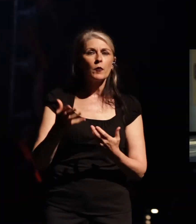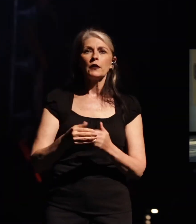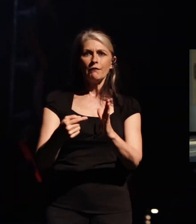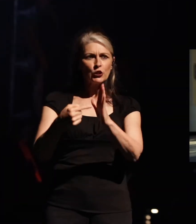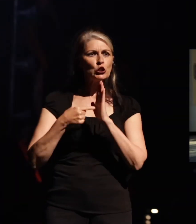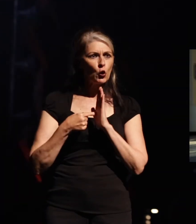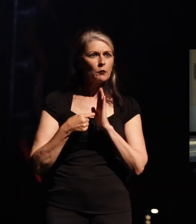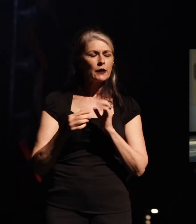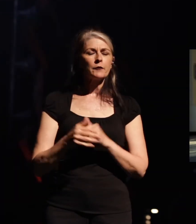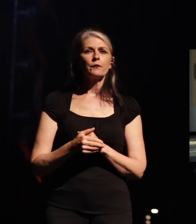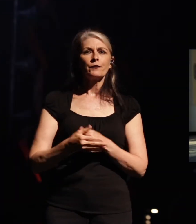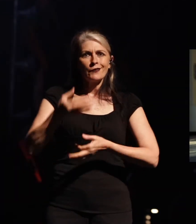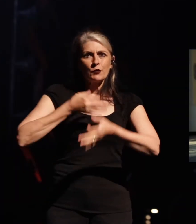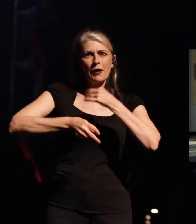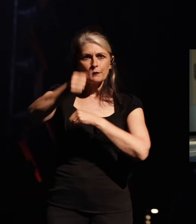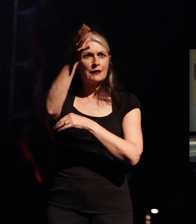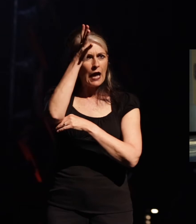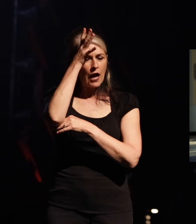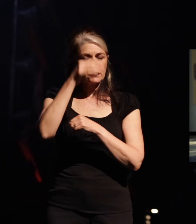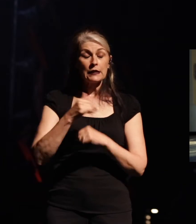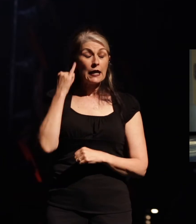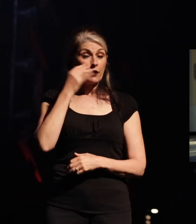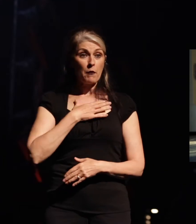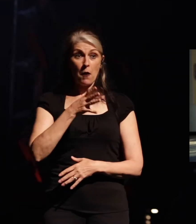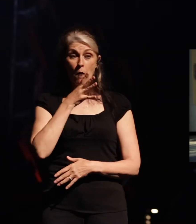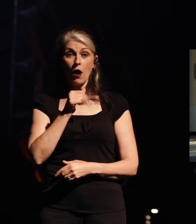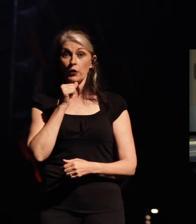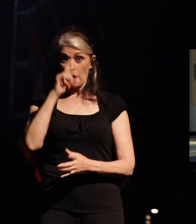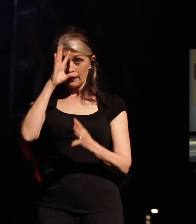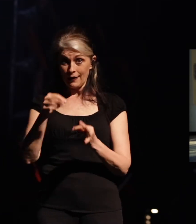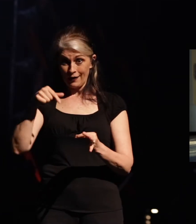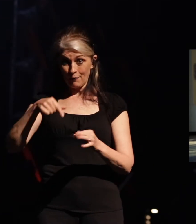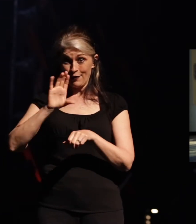you know, if my mom hadn't decided to come to the Grove